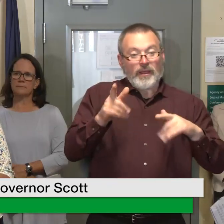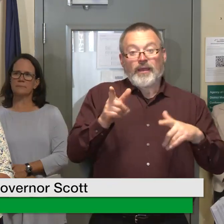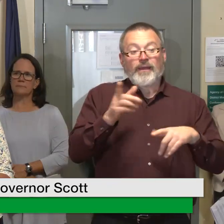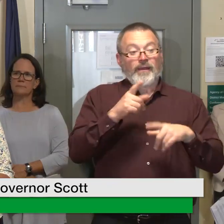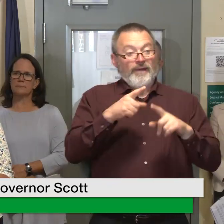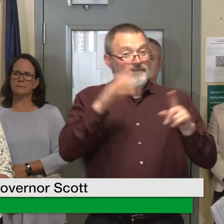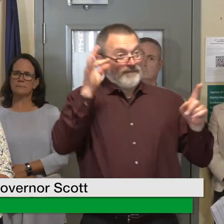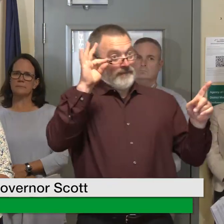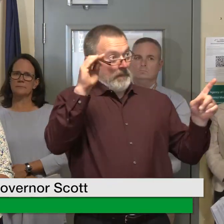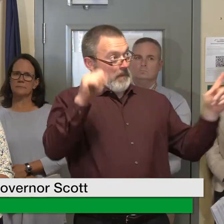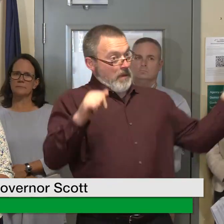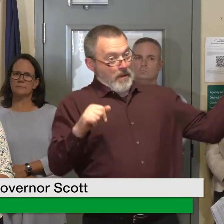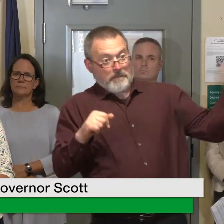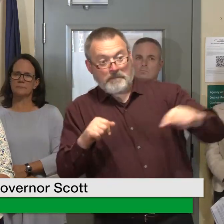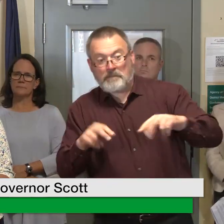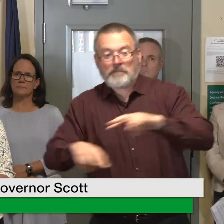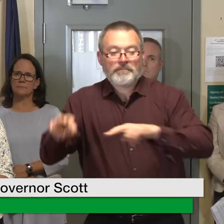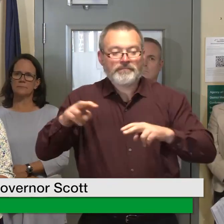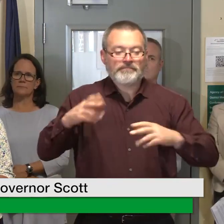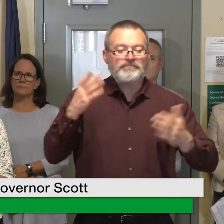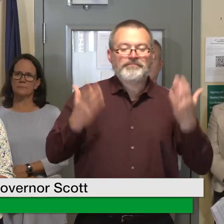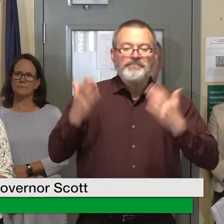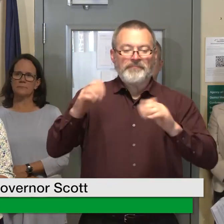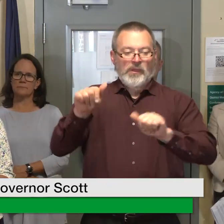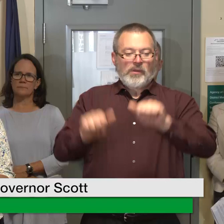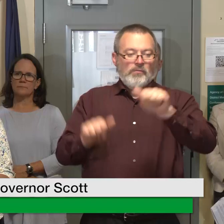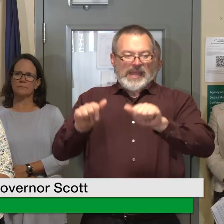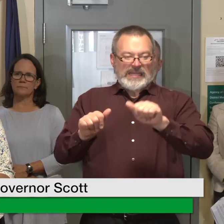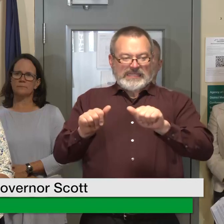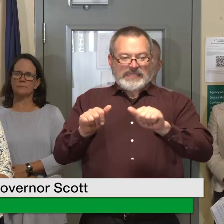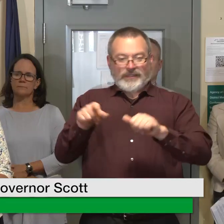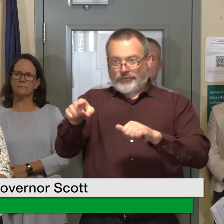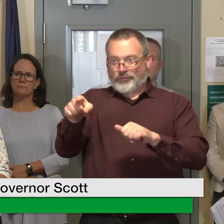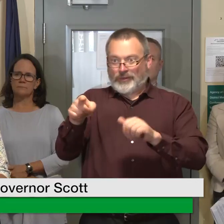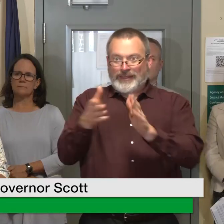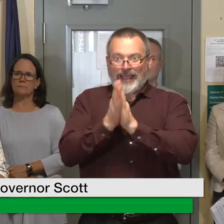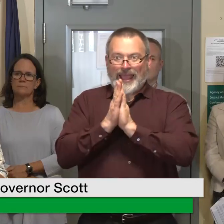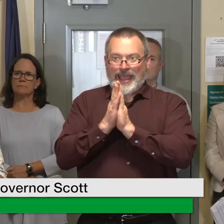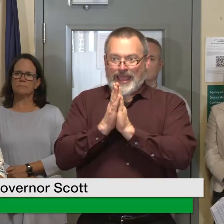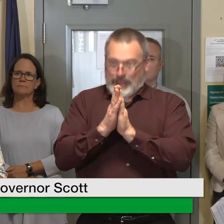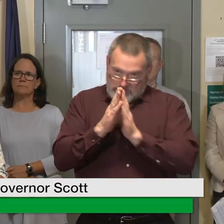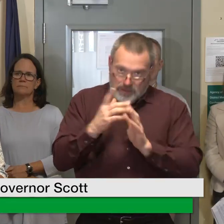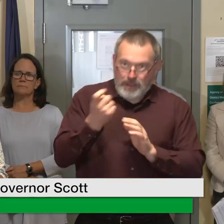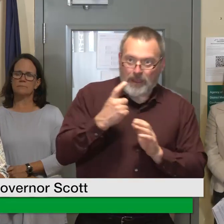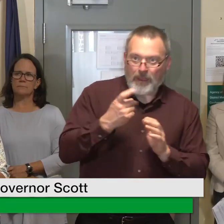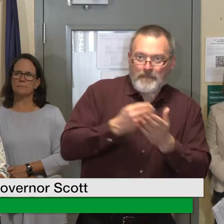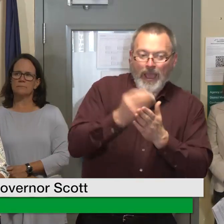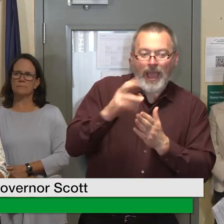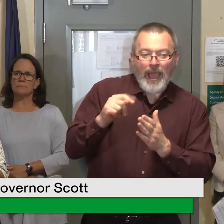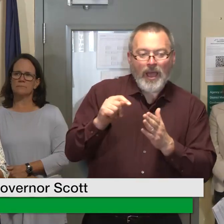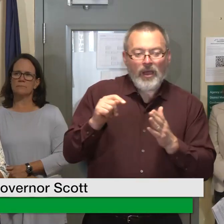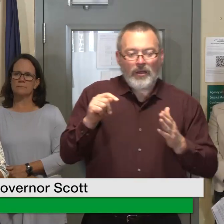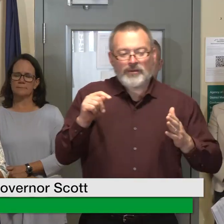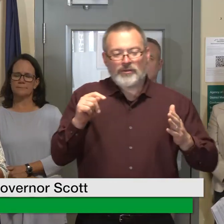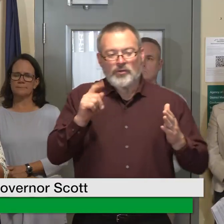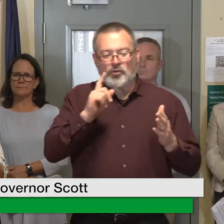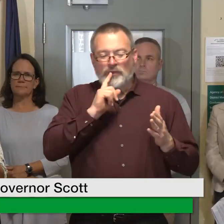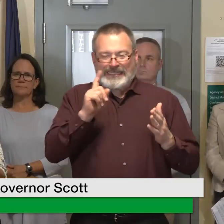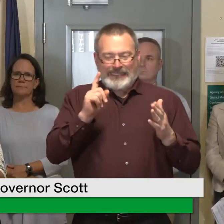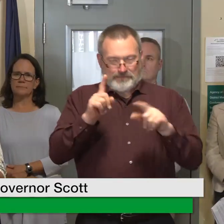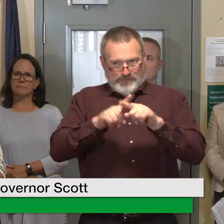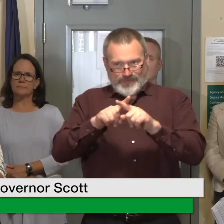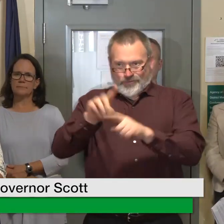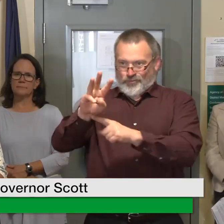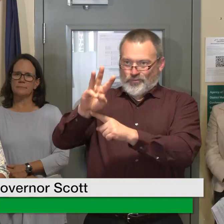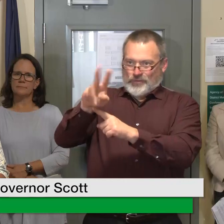23 may be an appraisal the day you seek that buyout. So there is an incentive. And municipalities are the ones who